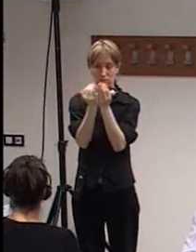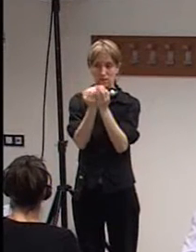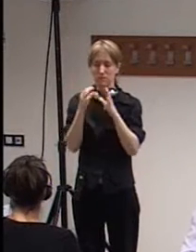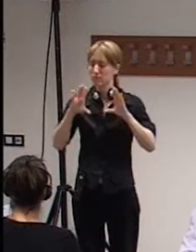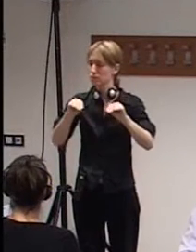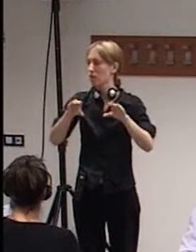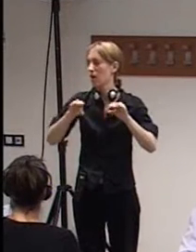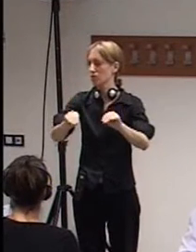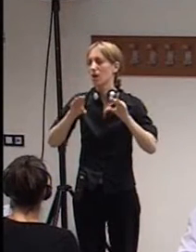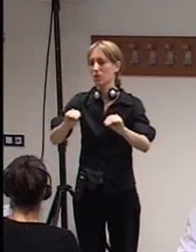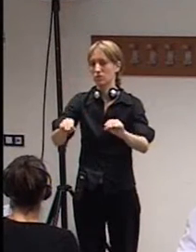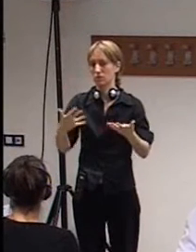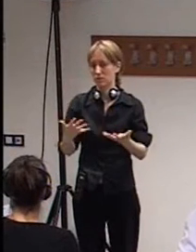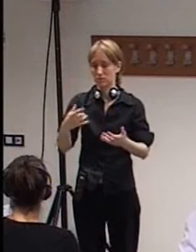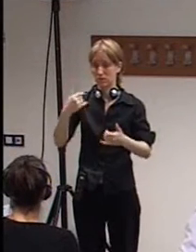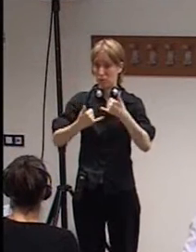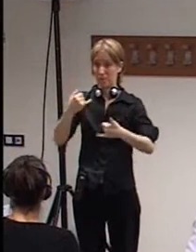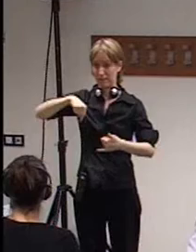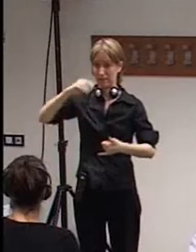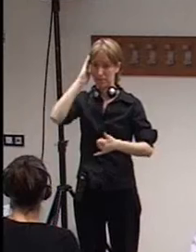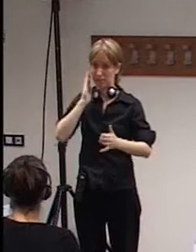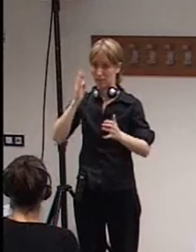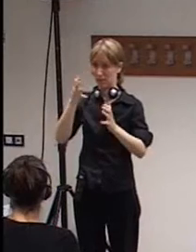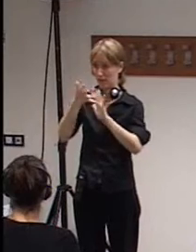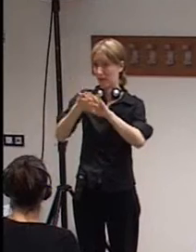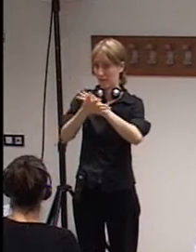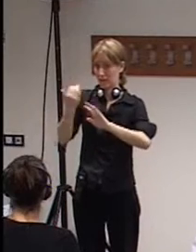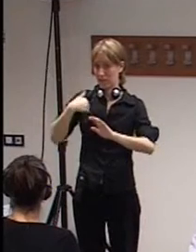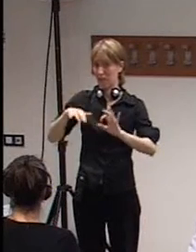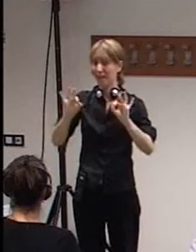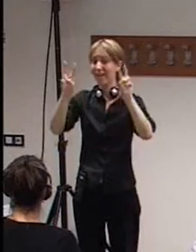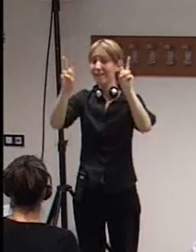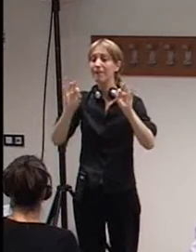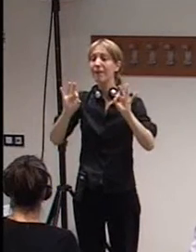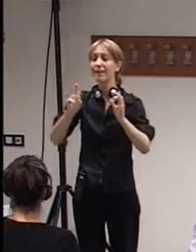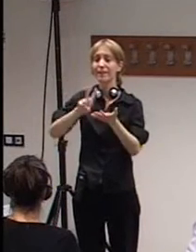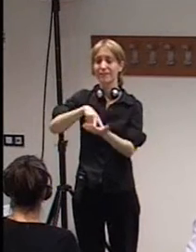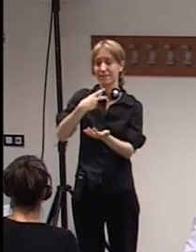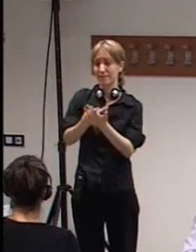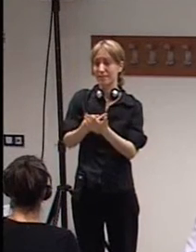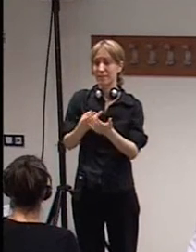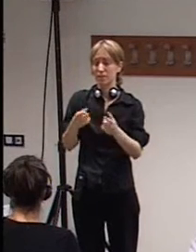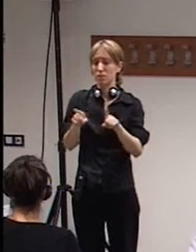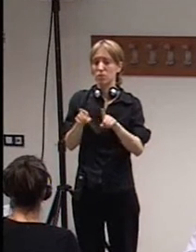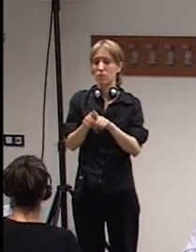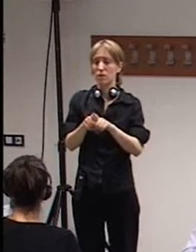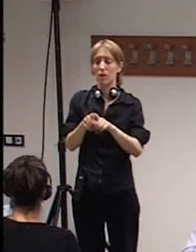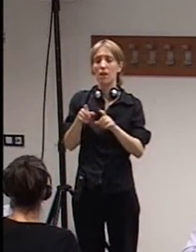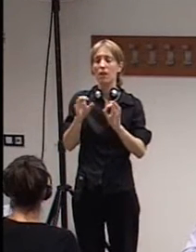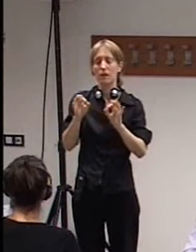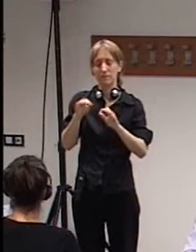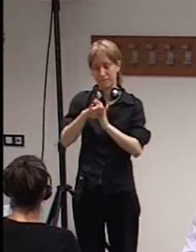school, they use this program that we've mentioned this morning, the software, because there's a